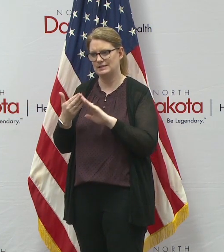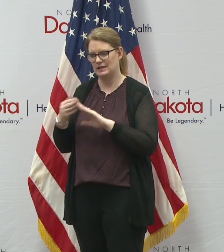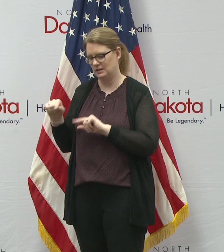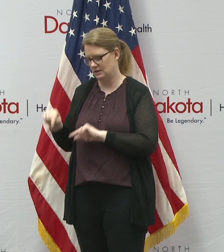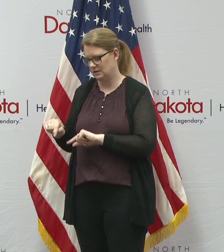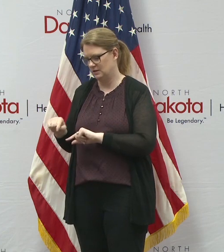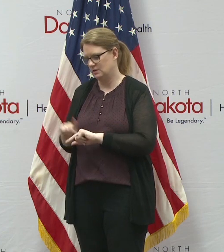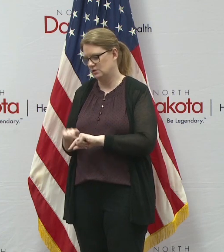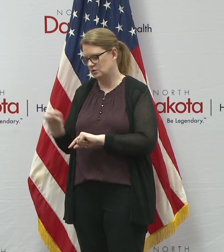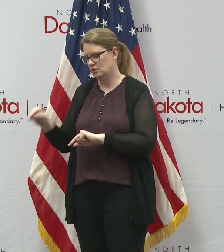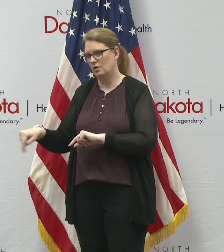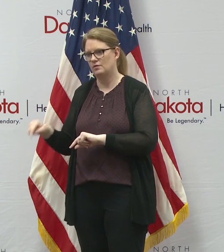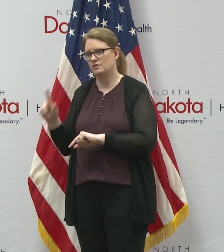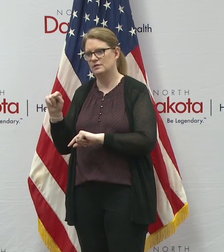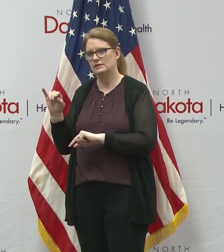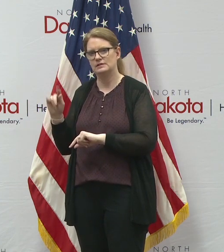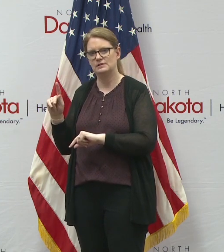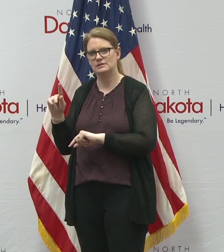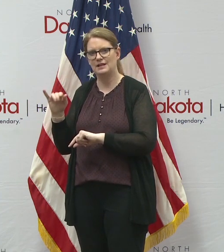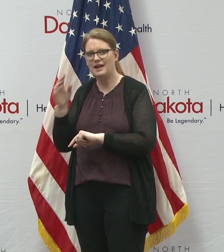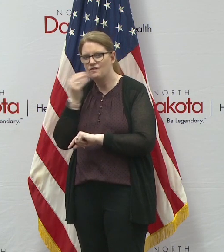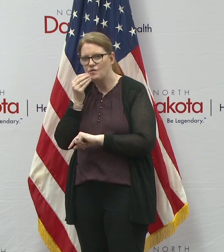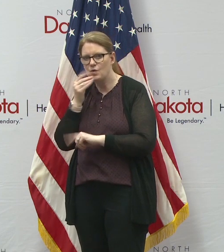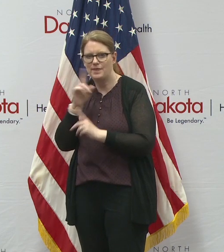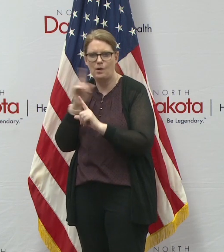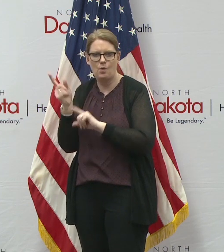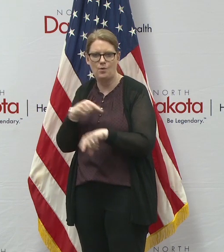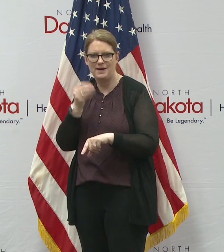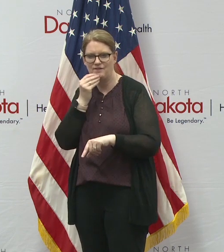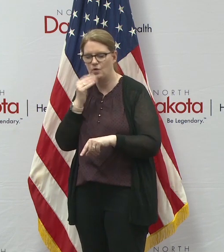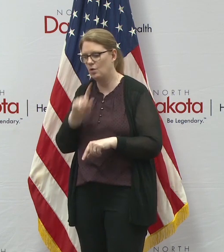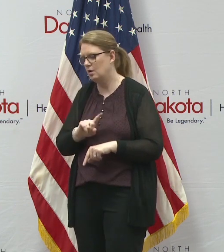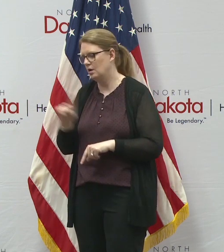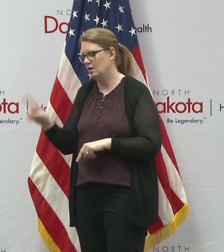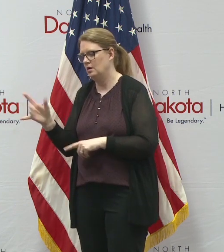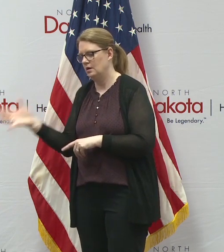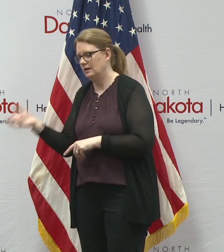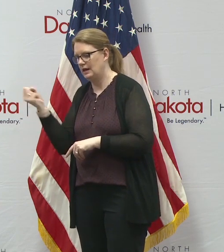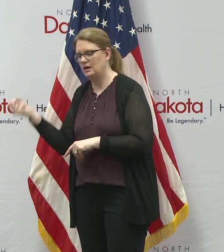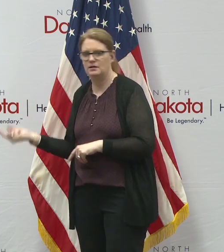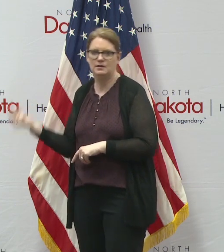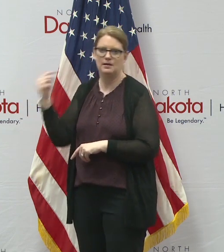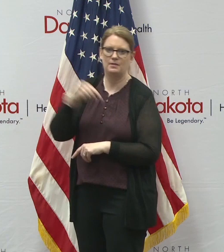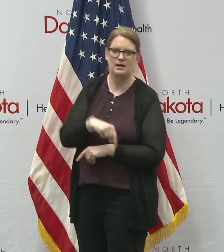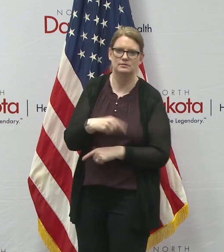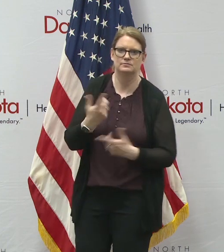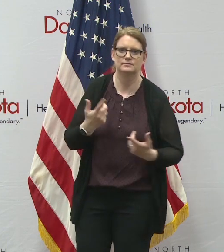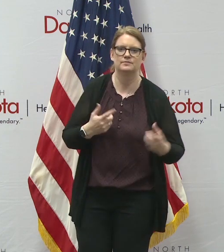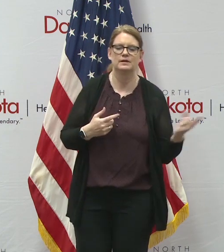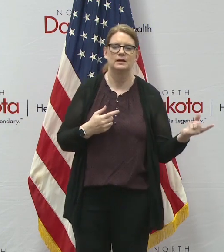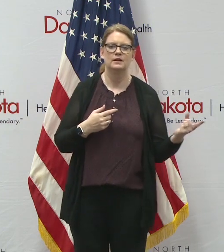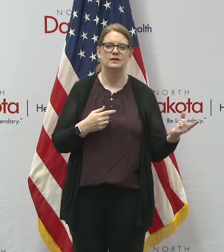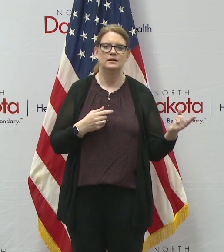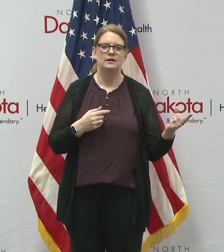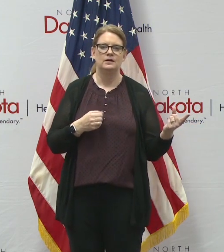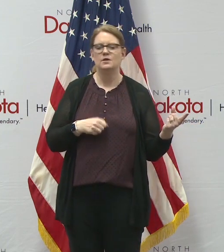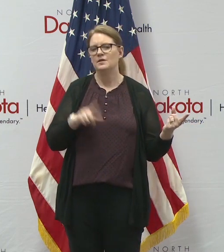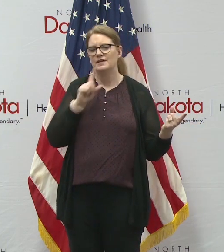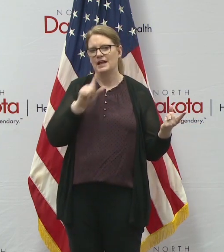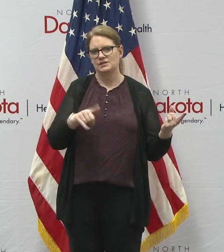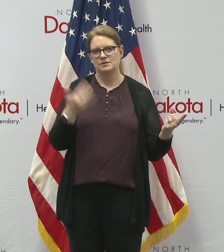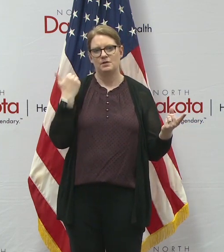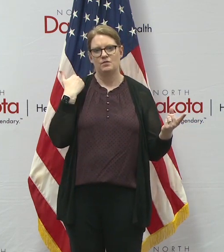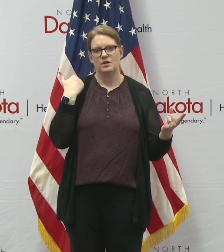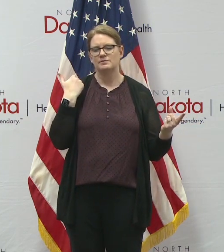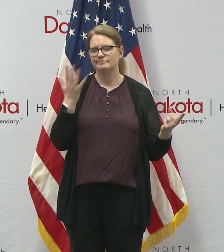for takeout, do they have to self-quarantine when they come back to North Dakota? Because we answered this question earlier, we're